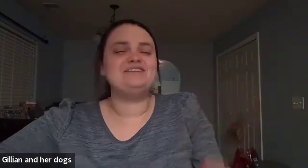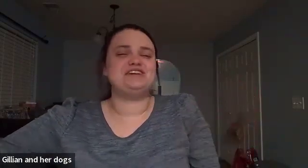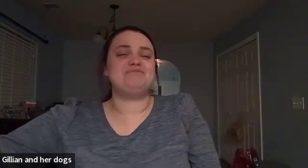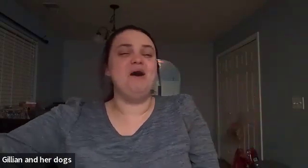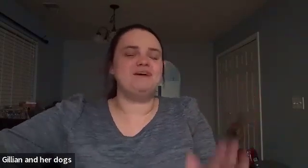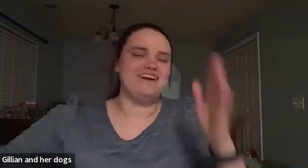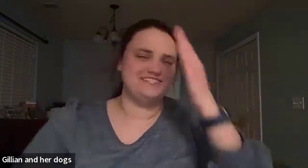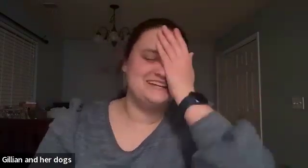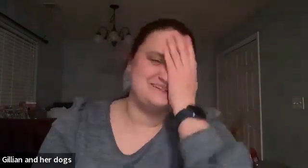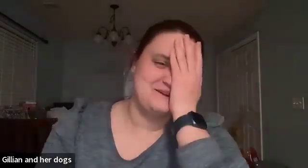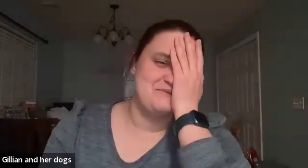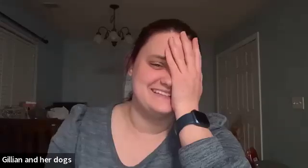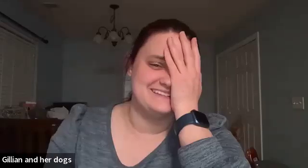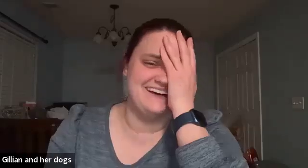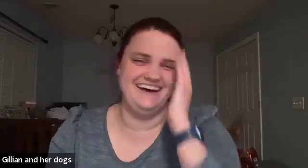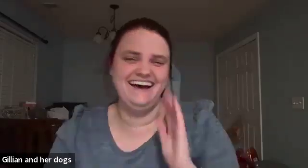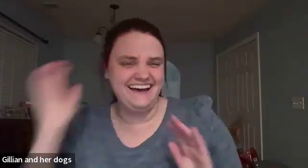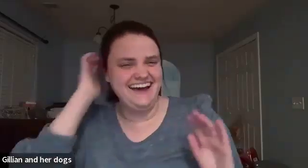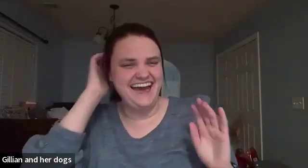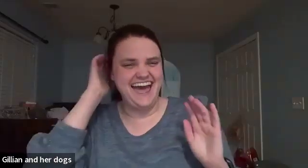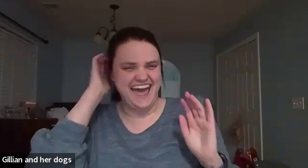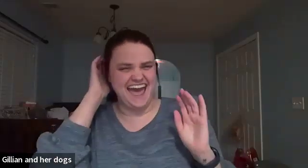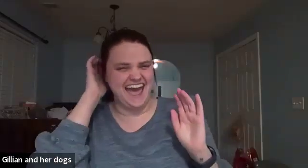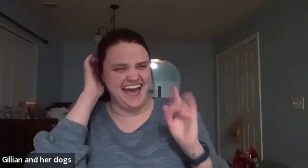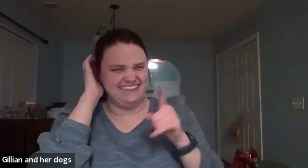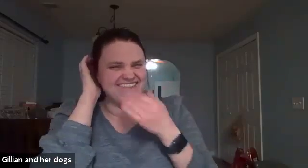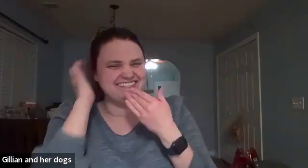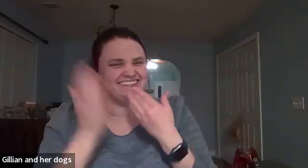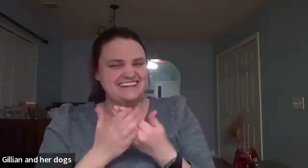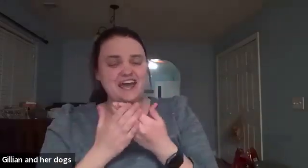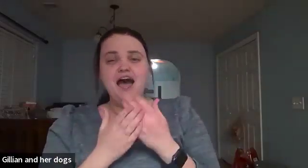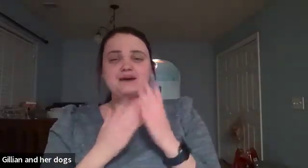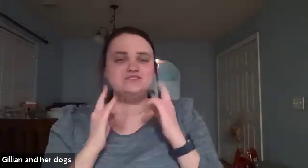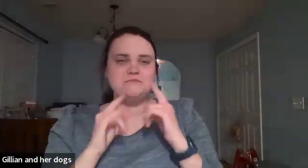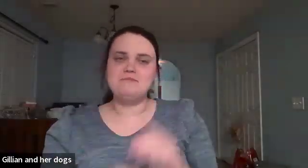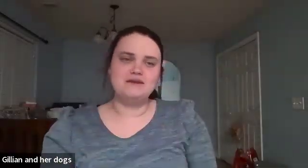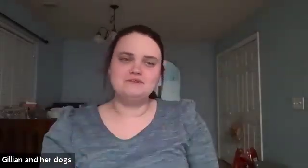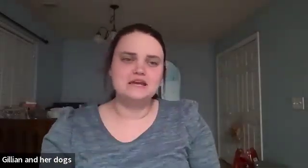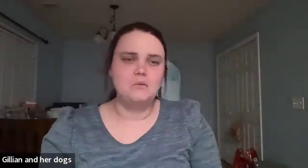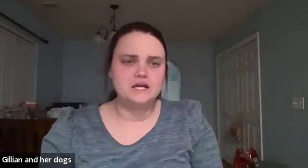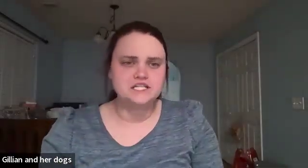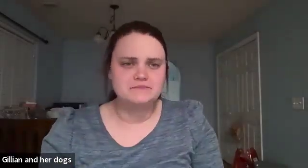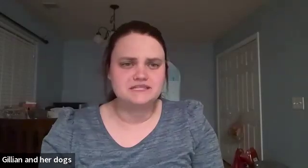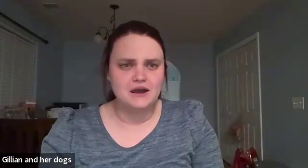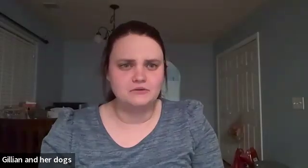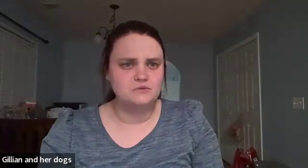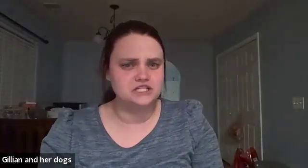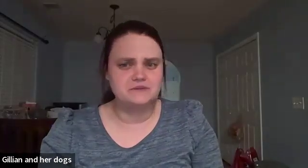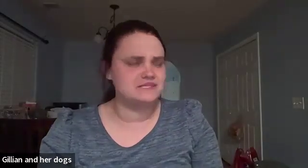Out of shape. Oh my gosh, that took me way too long. That was good. I'm sorry. My brain was like, what shape is out? What shape is